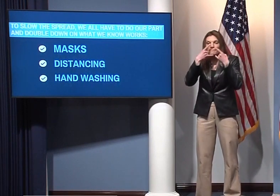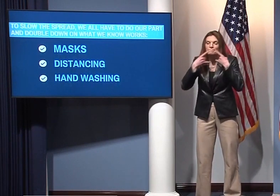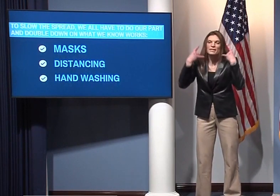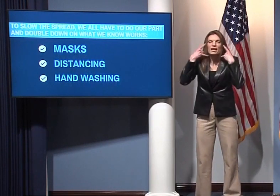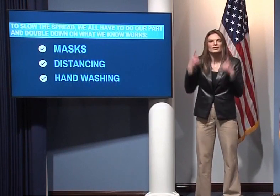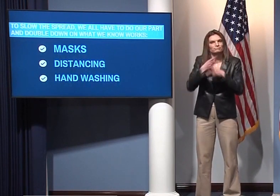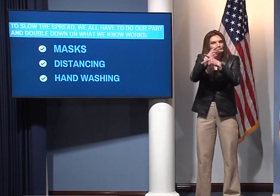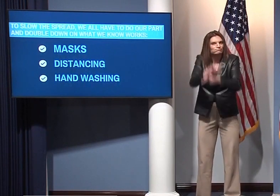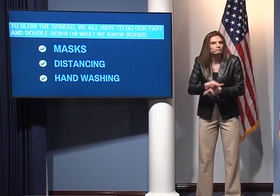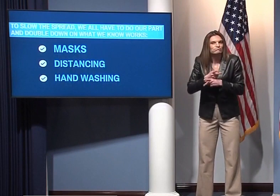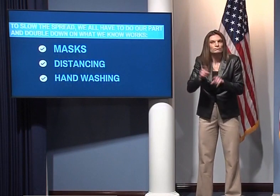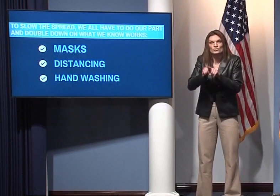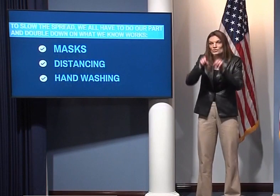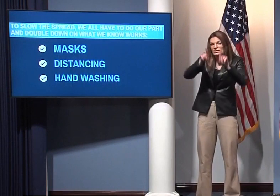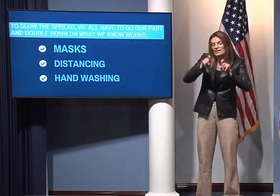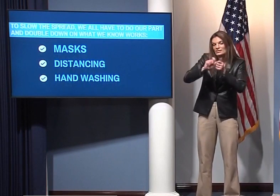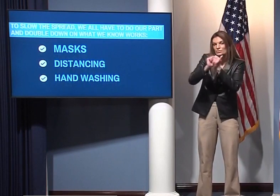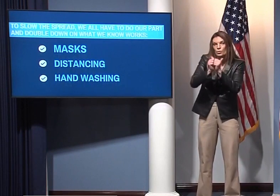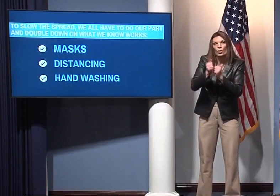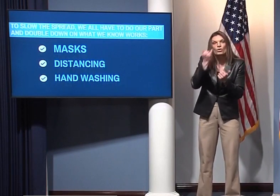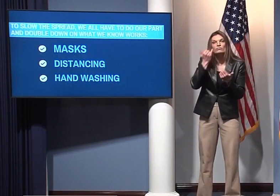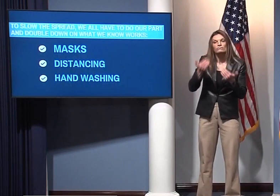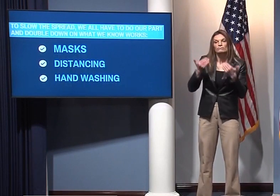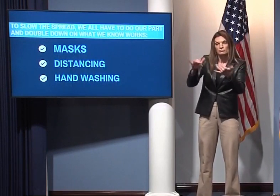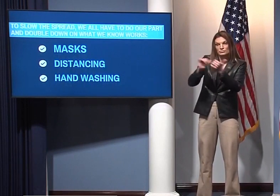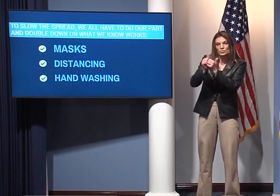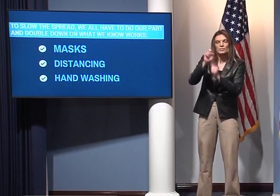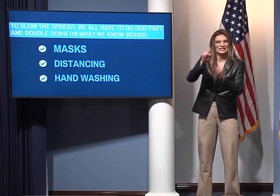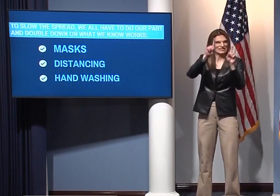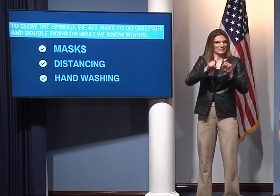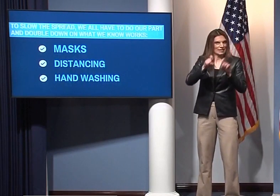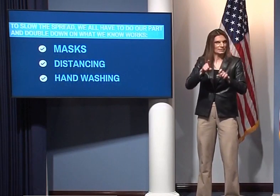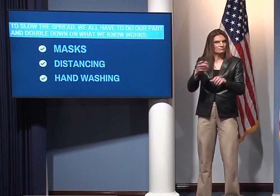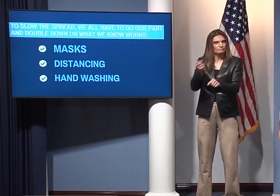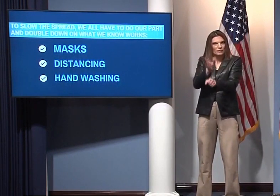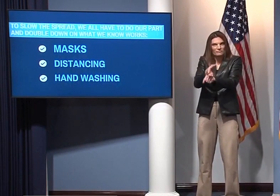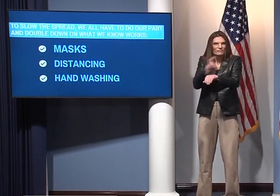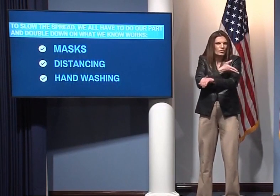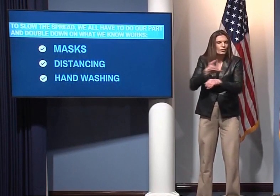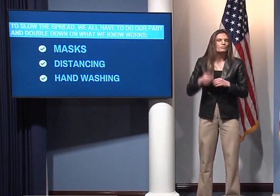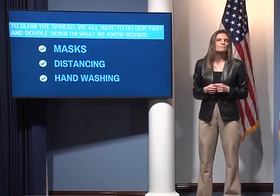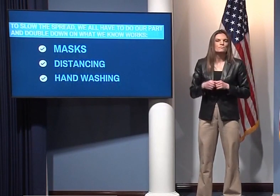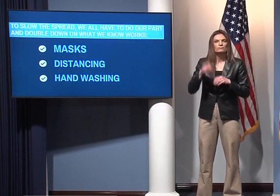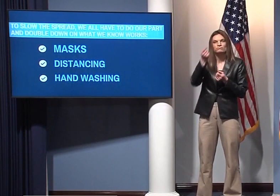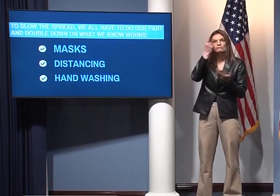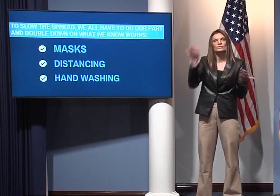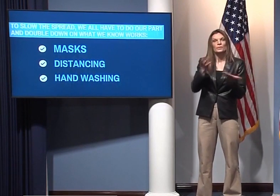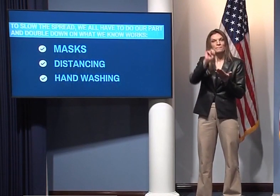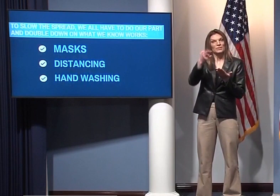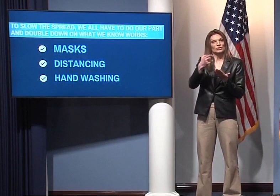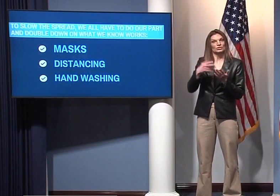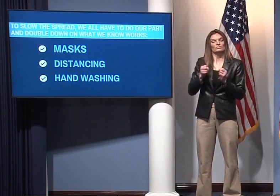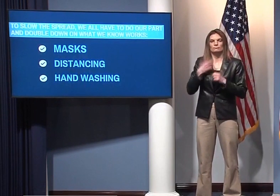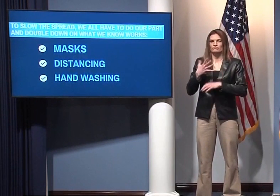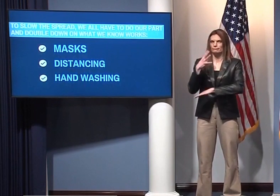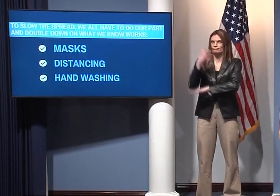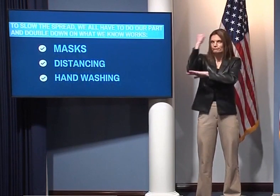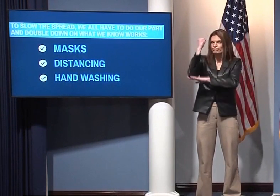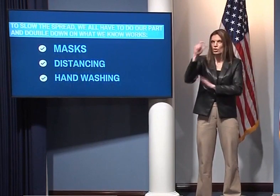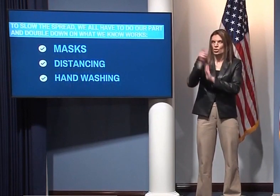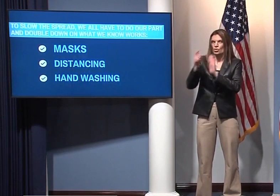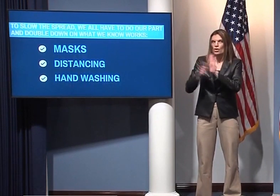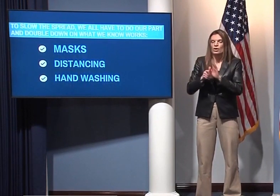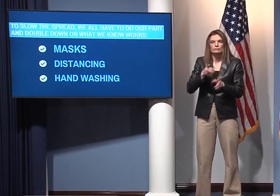sports. These are some of the strongest public health laws in the Midwest. The most important thing you can do, of